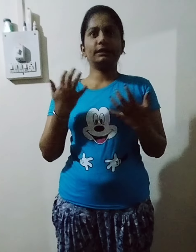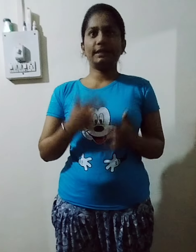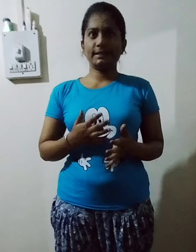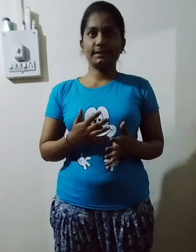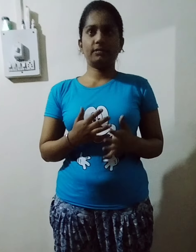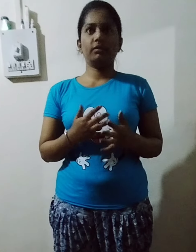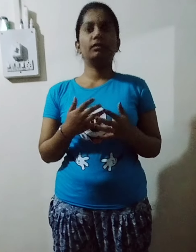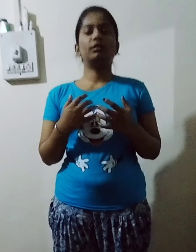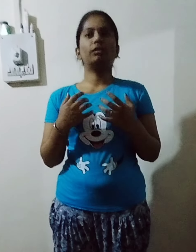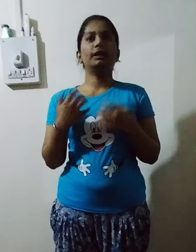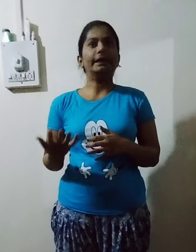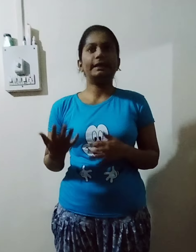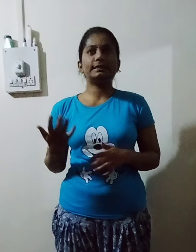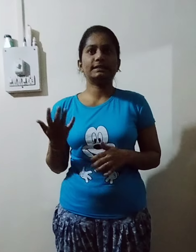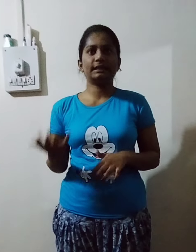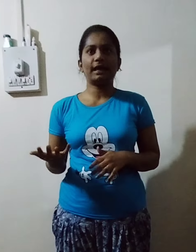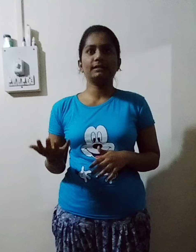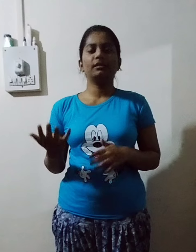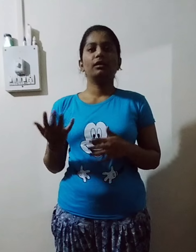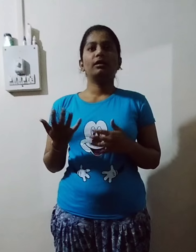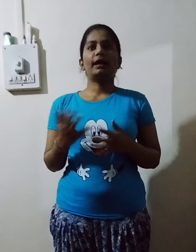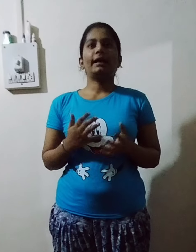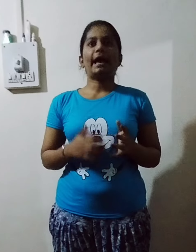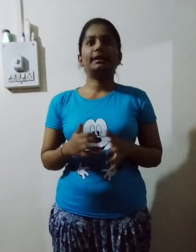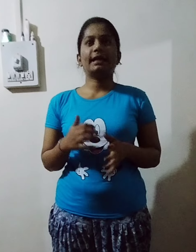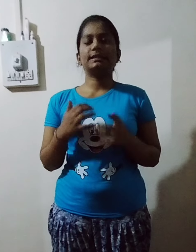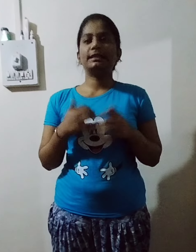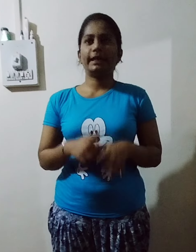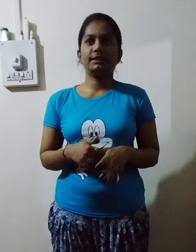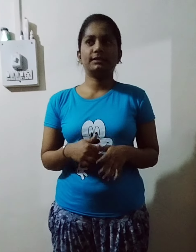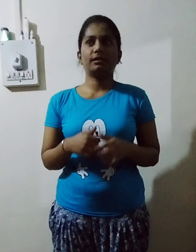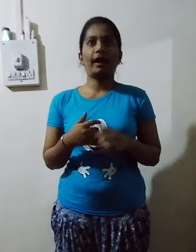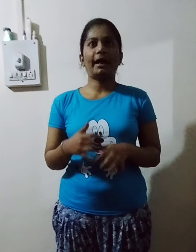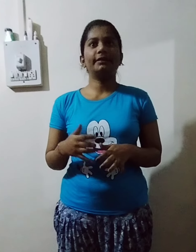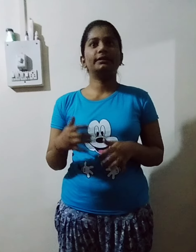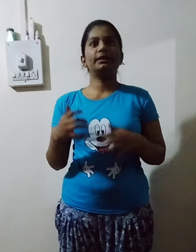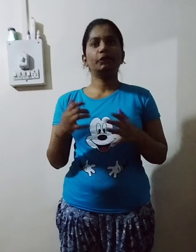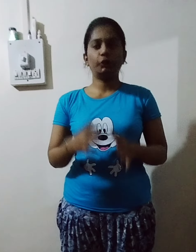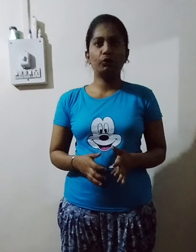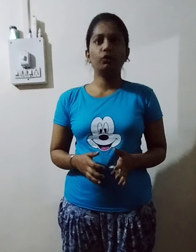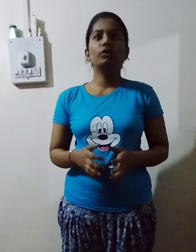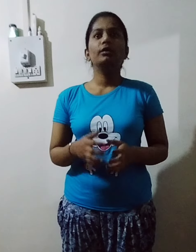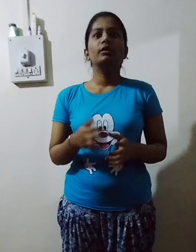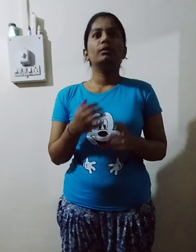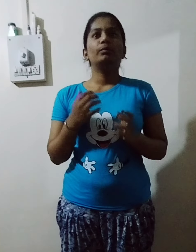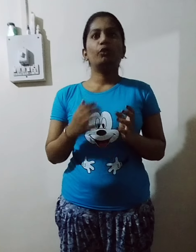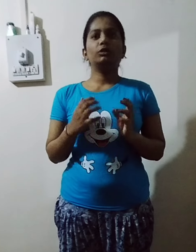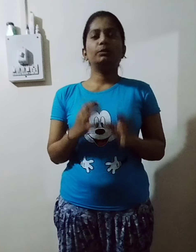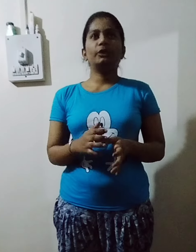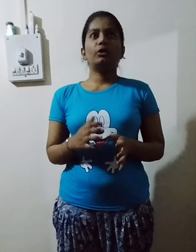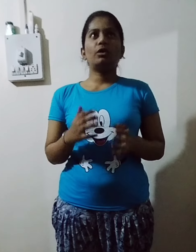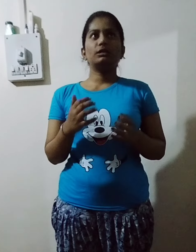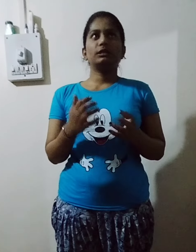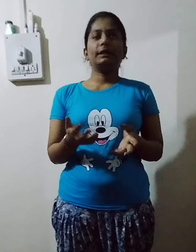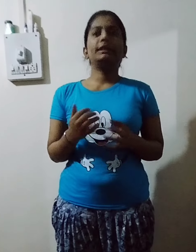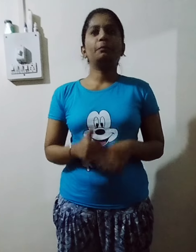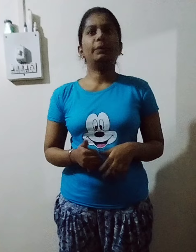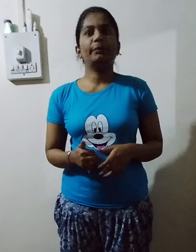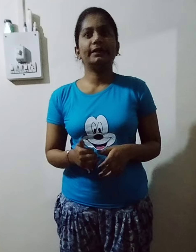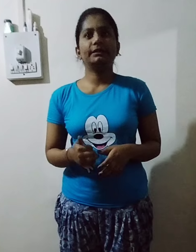list. Linked list class can act as a list and the queue both because it implement the